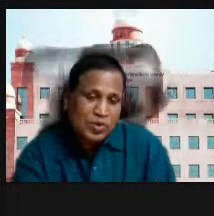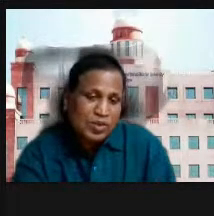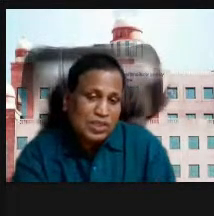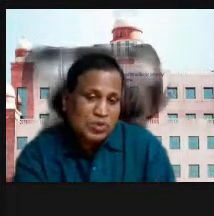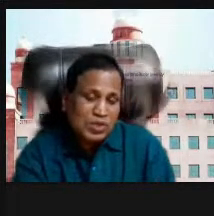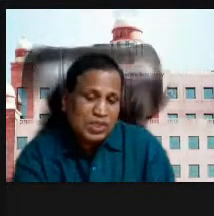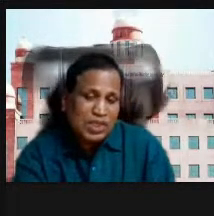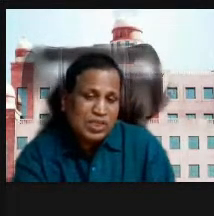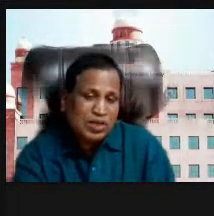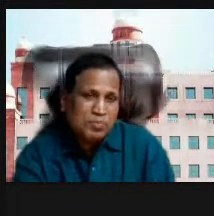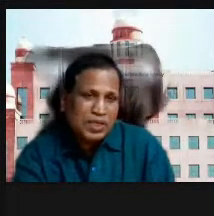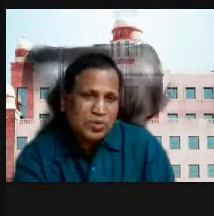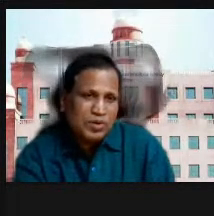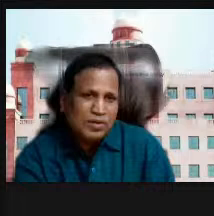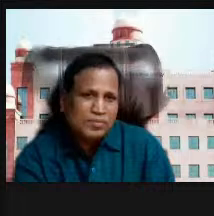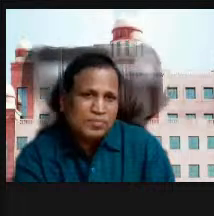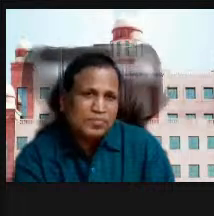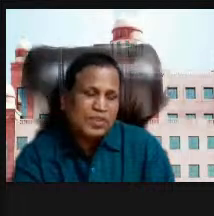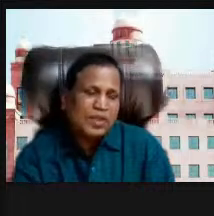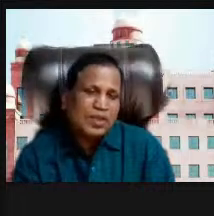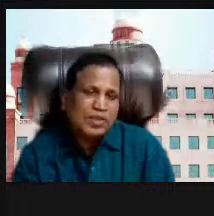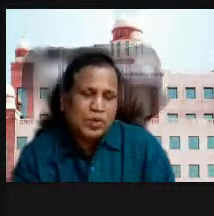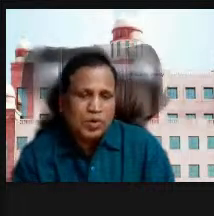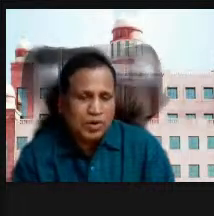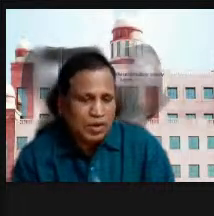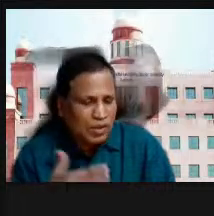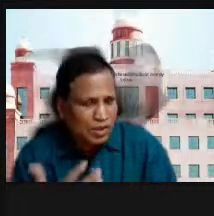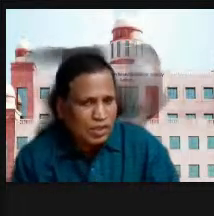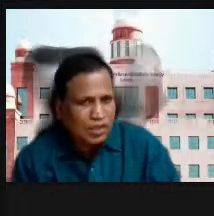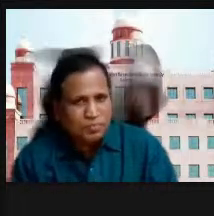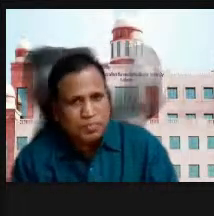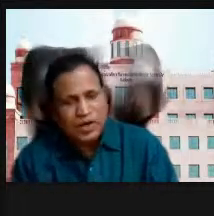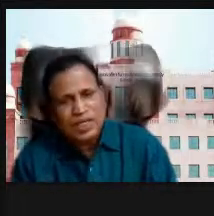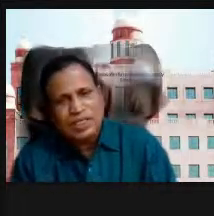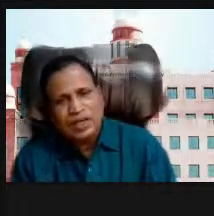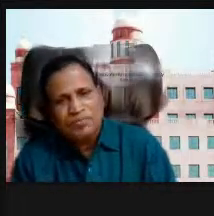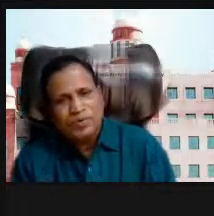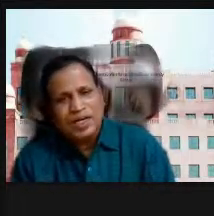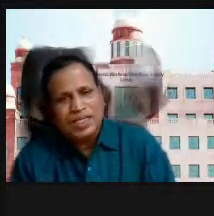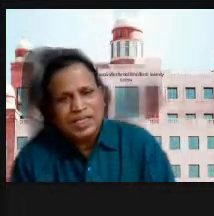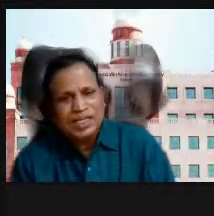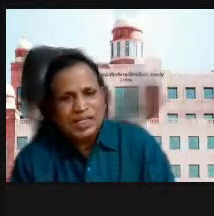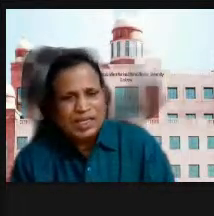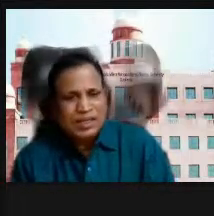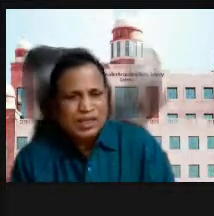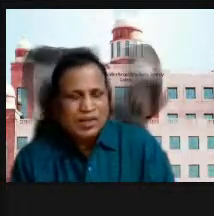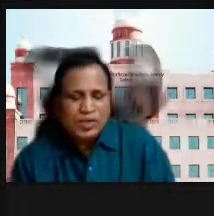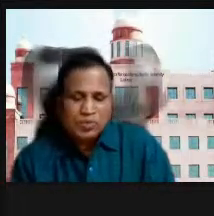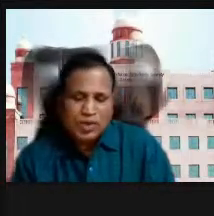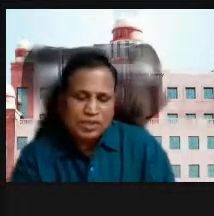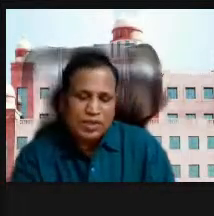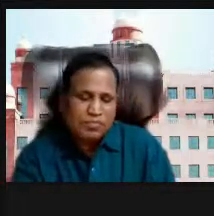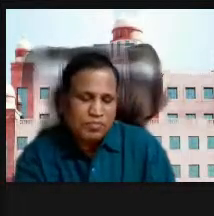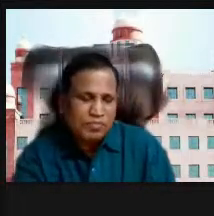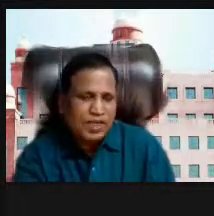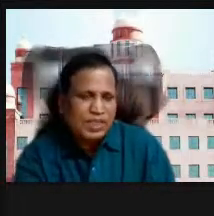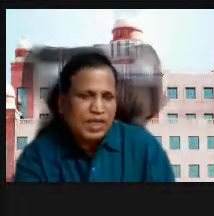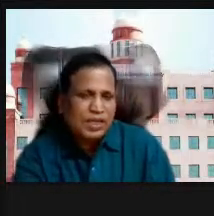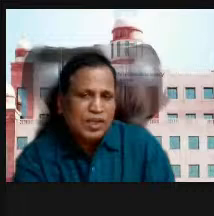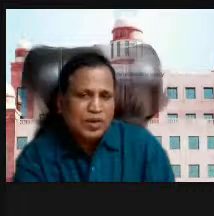the situation is not very good. So, on the occasion of World Hearing Day, which was on March 3rd, we